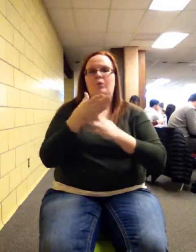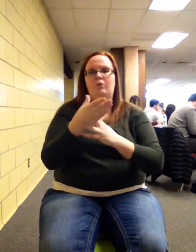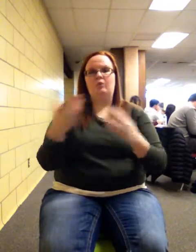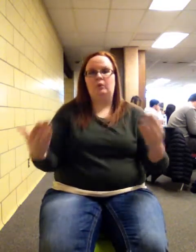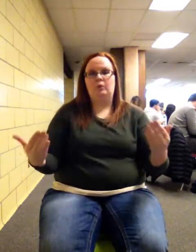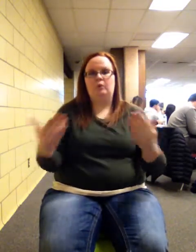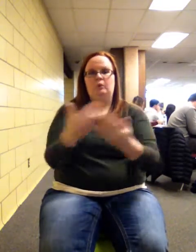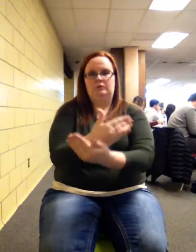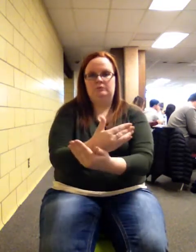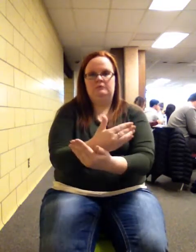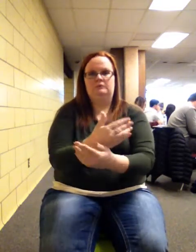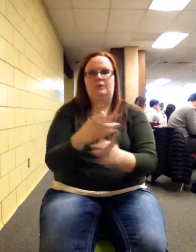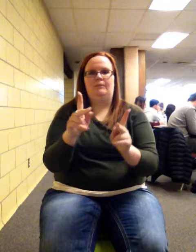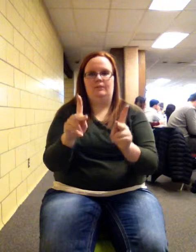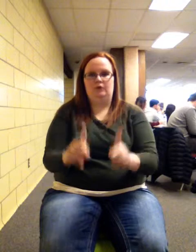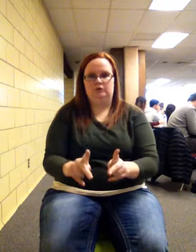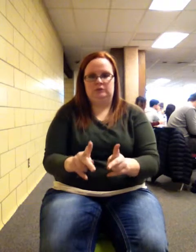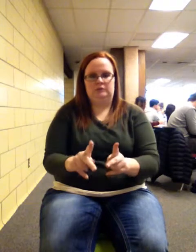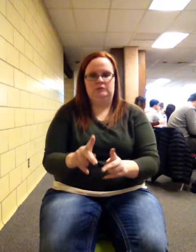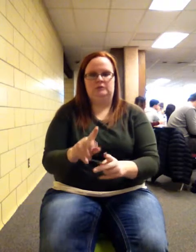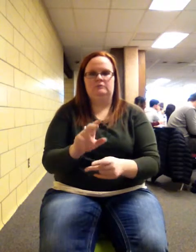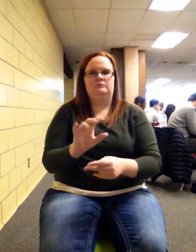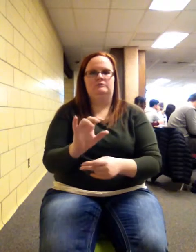money. Another example then, questions or comments so far?